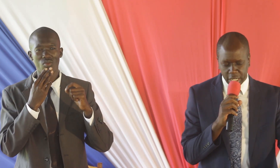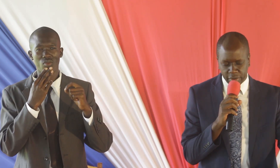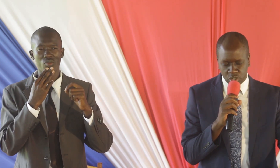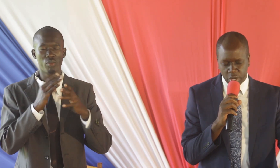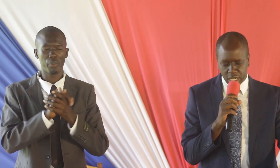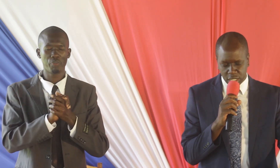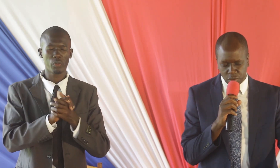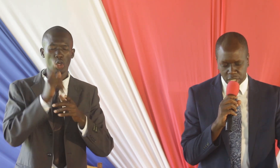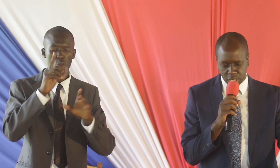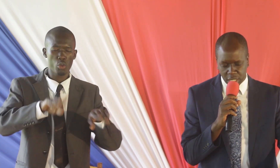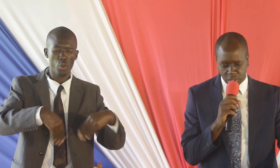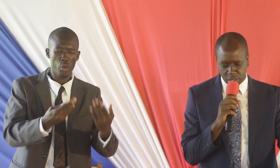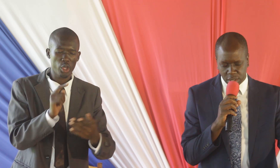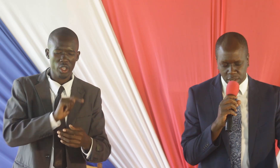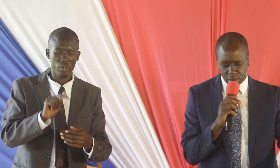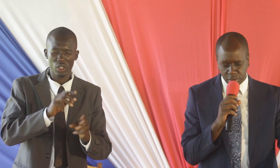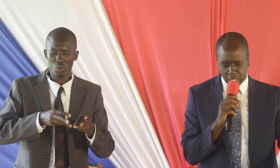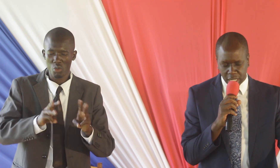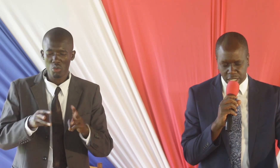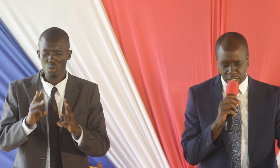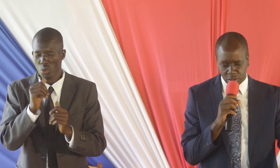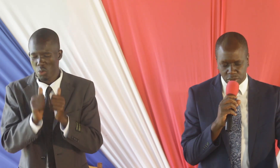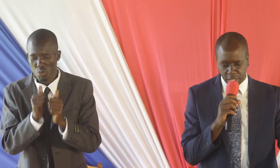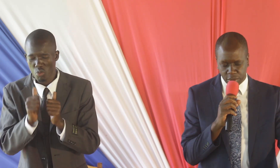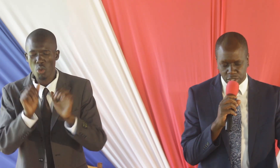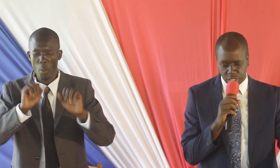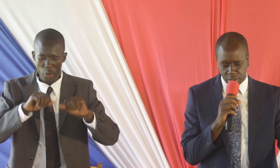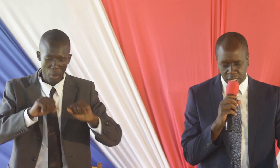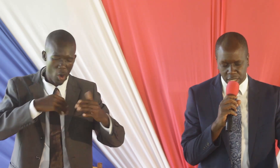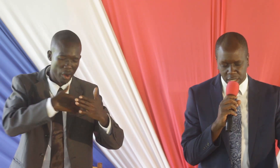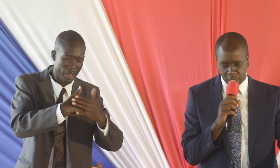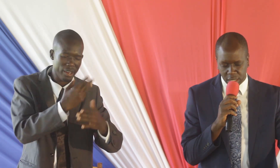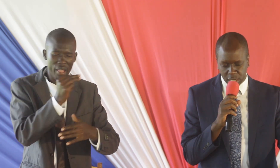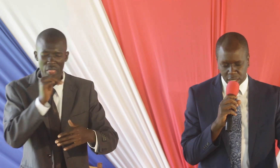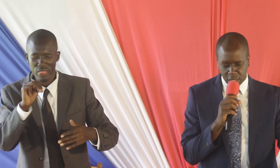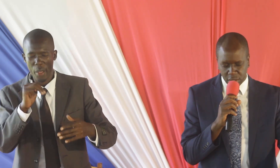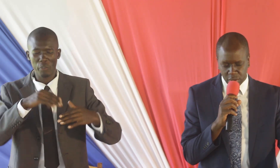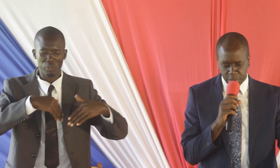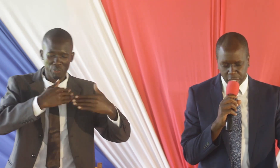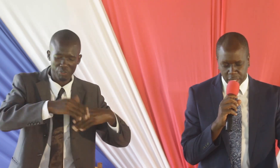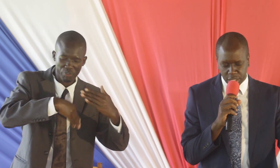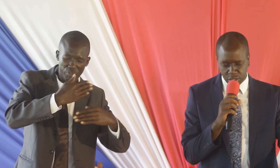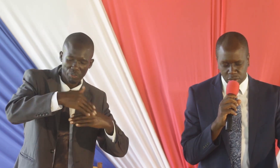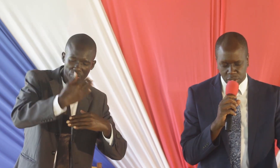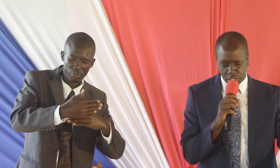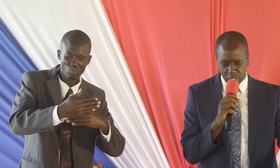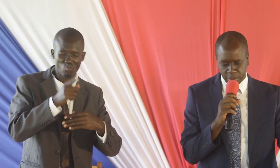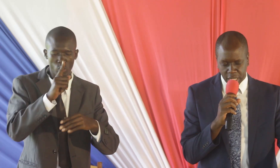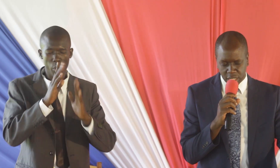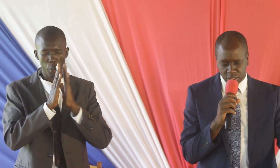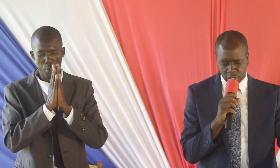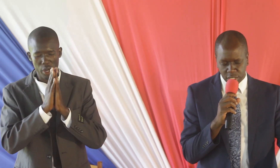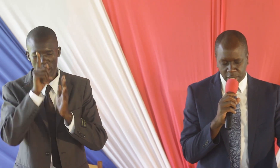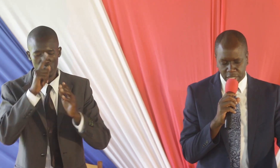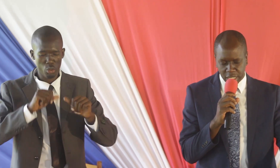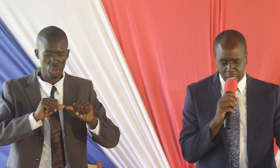you'll give us ways in which that we can reach out to them continually. We pray that you continually